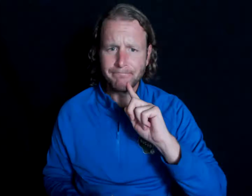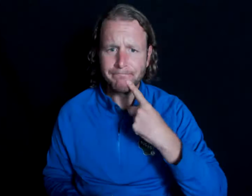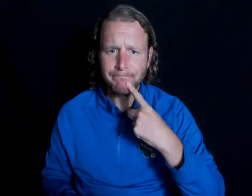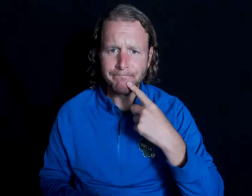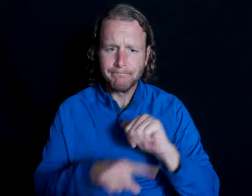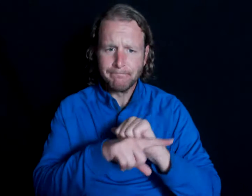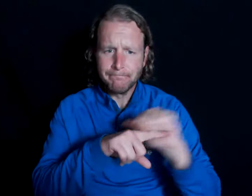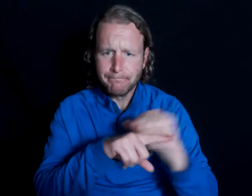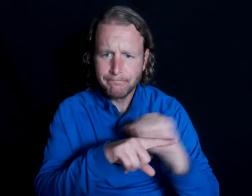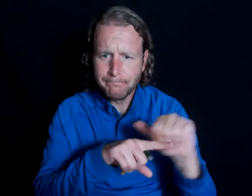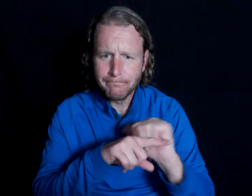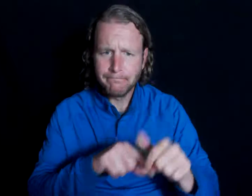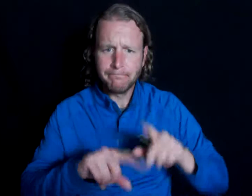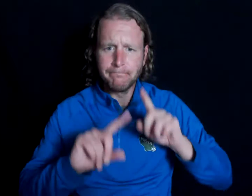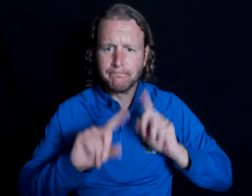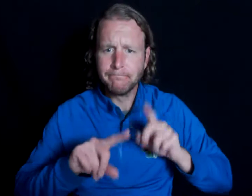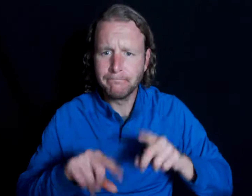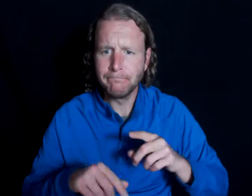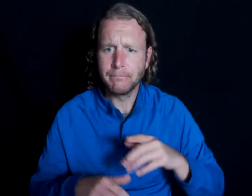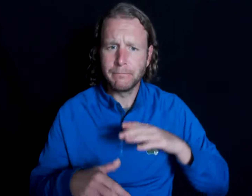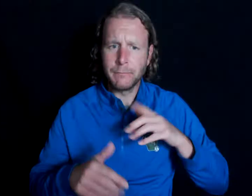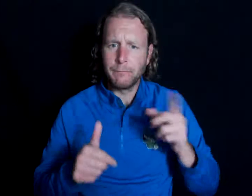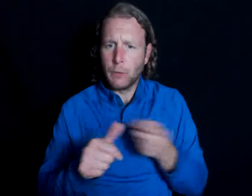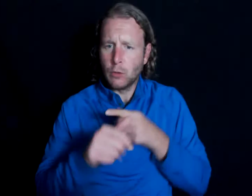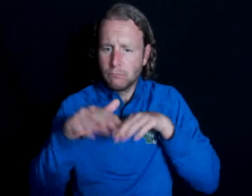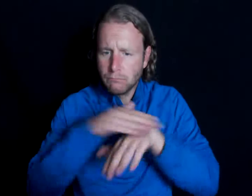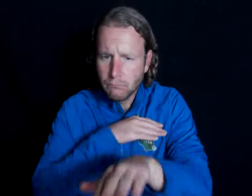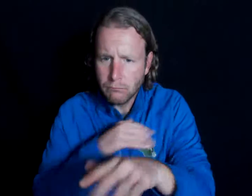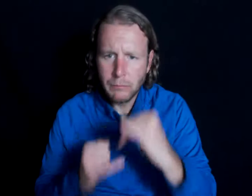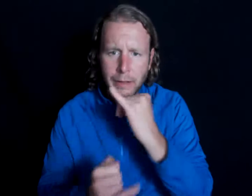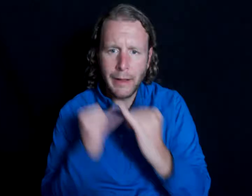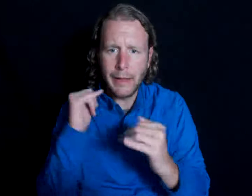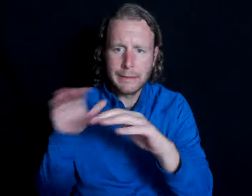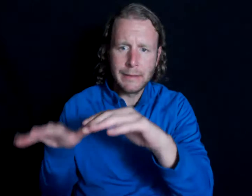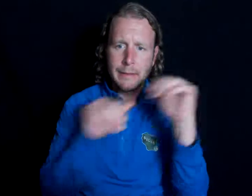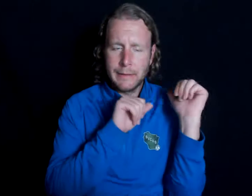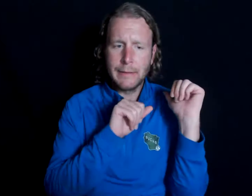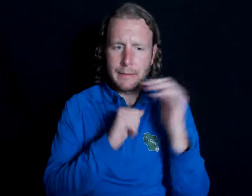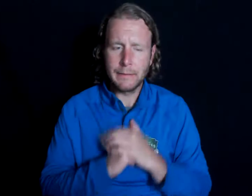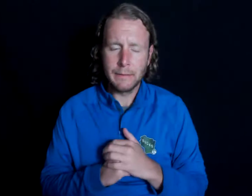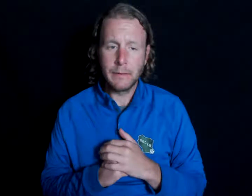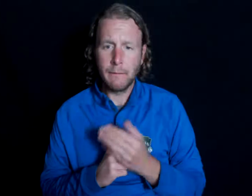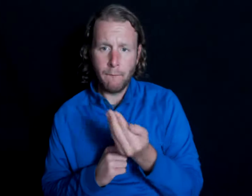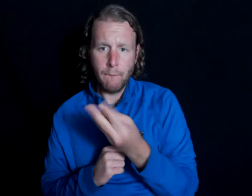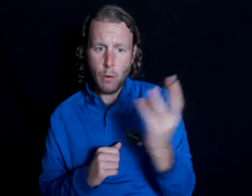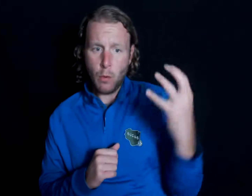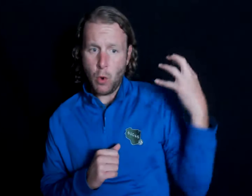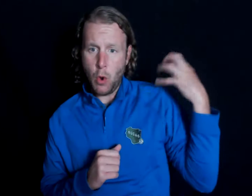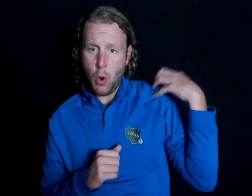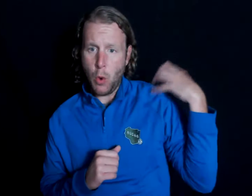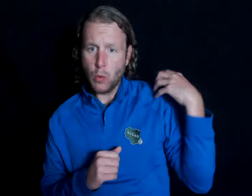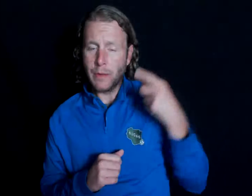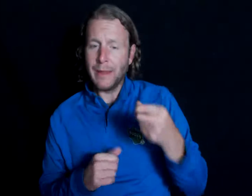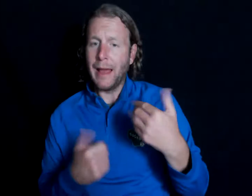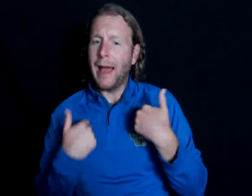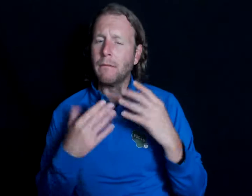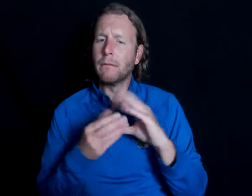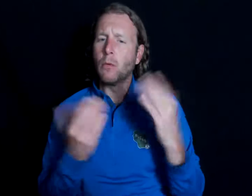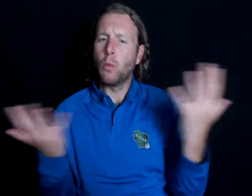just chronicled, that, a couple of guys on the coaching staff have told me in the past that they have what they call lockout days, where they